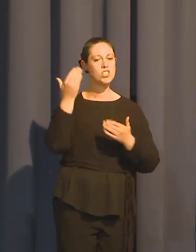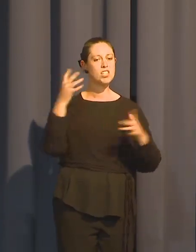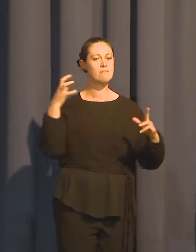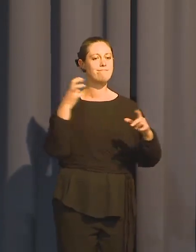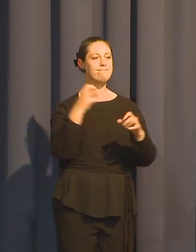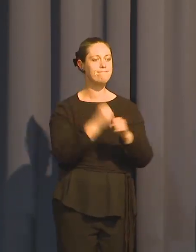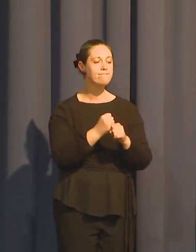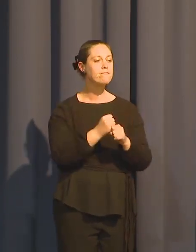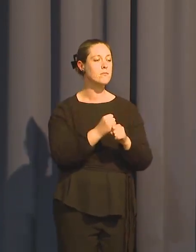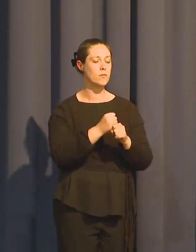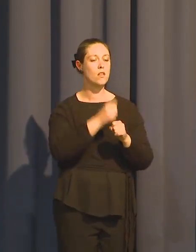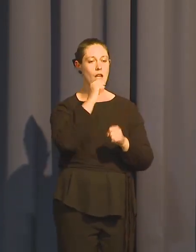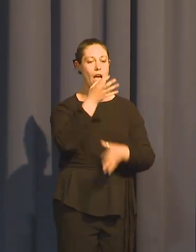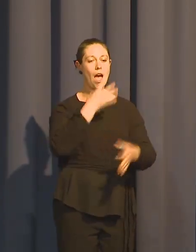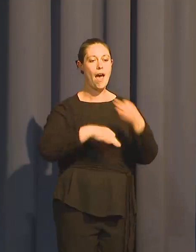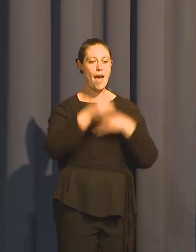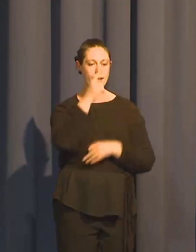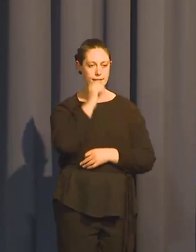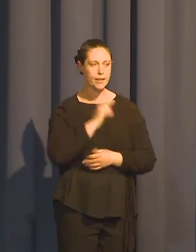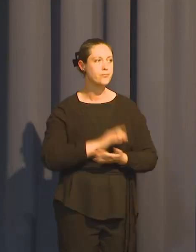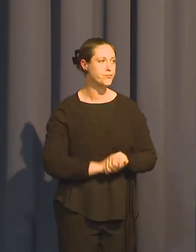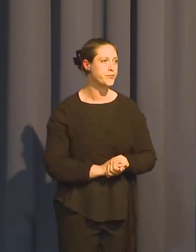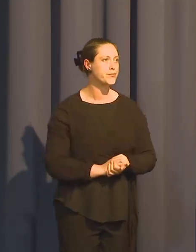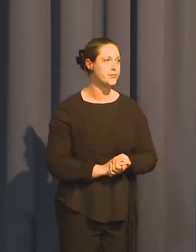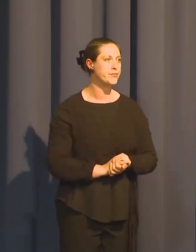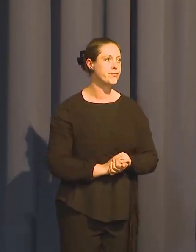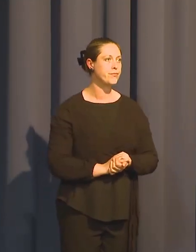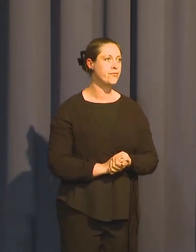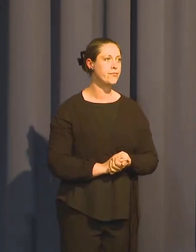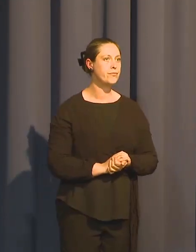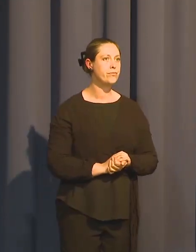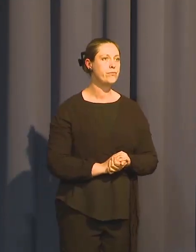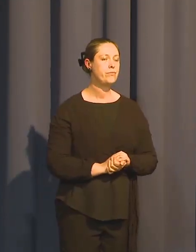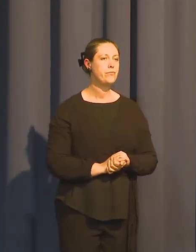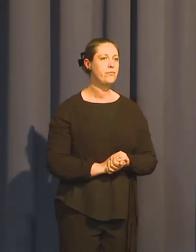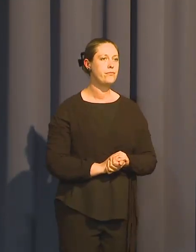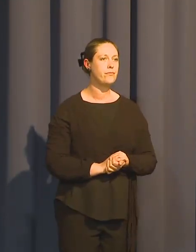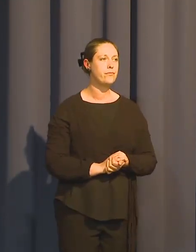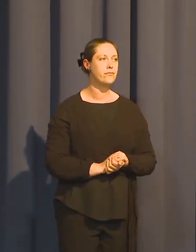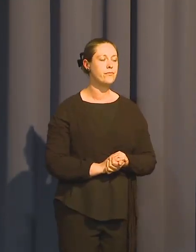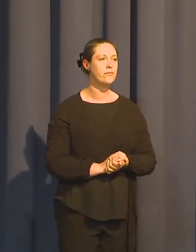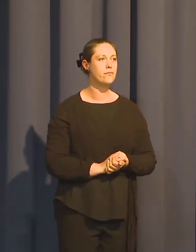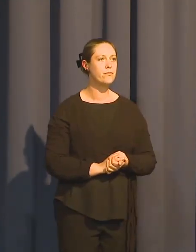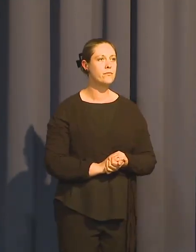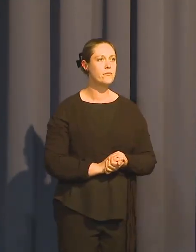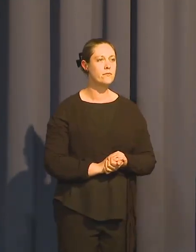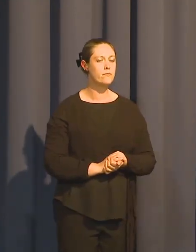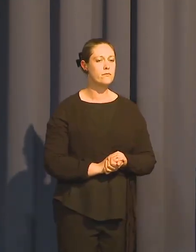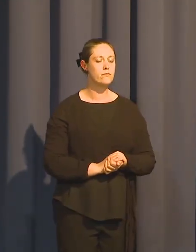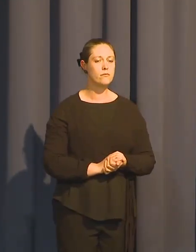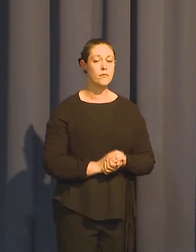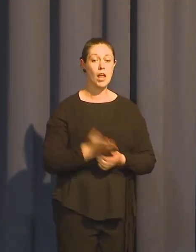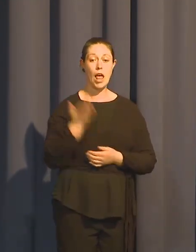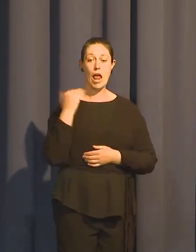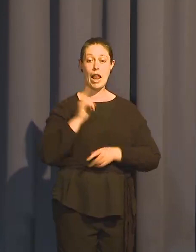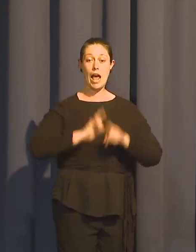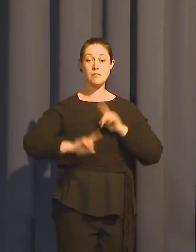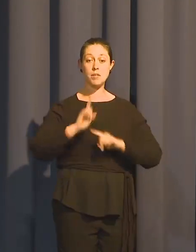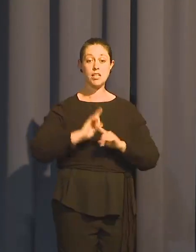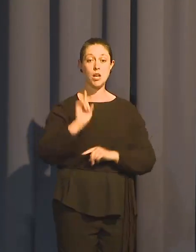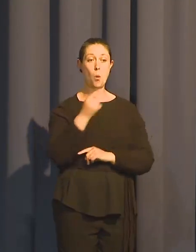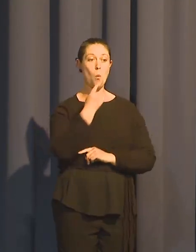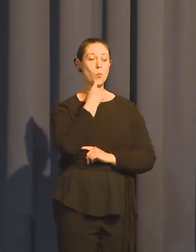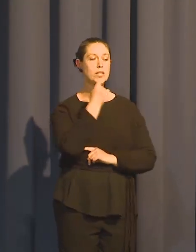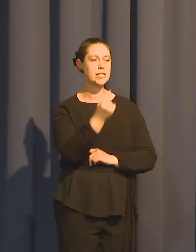get an opportunity to ask them. So as we said right from the outset at the last meeting,